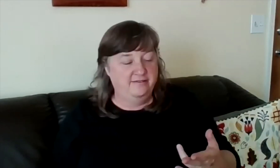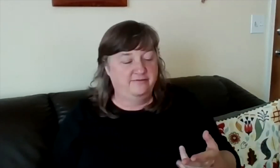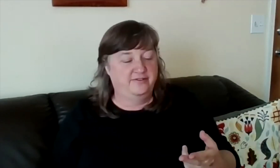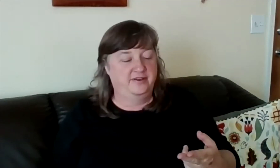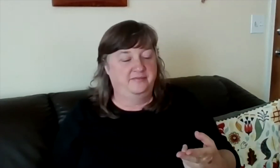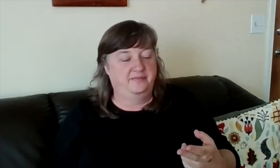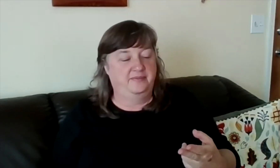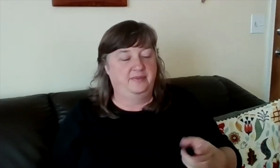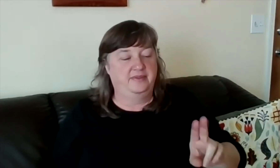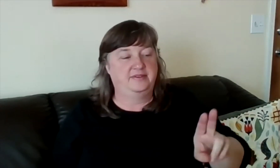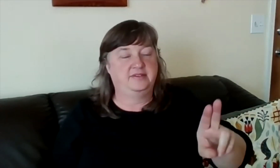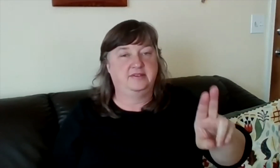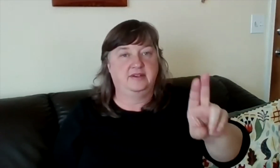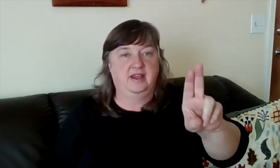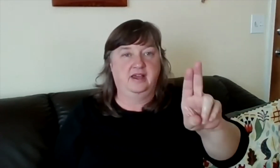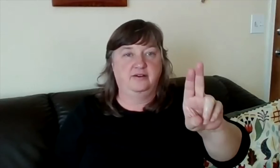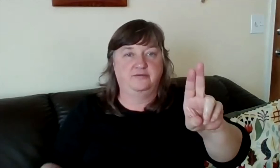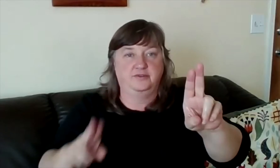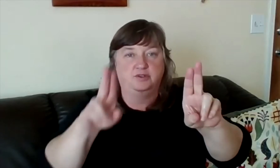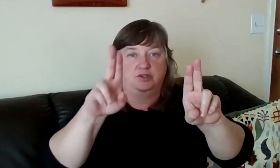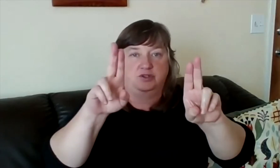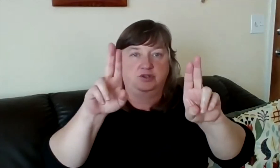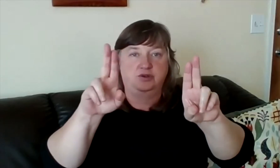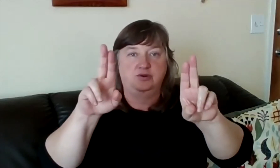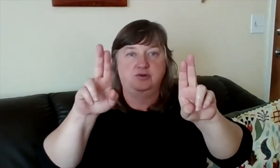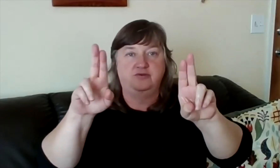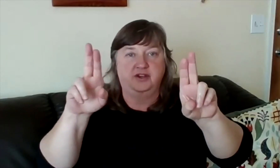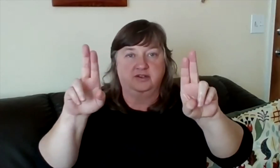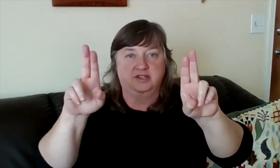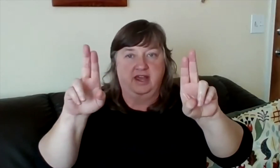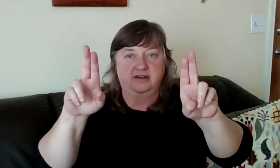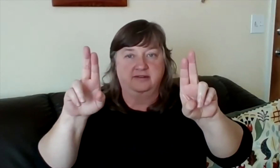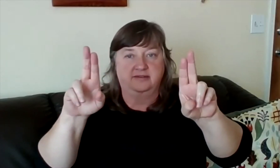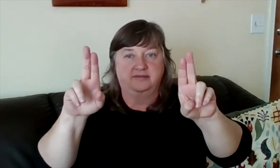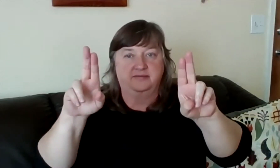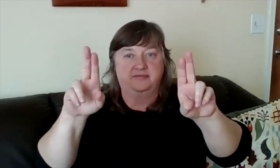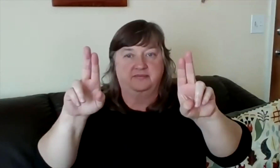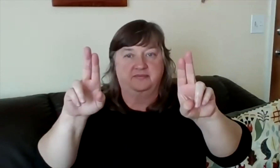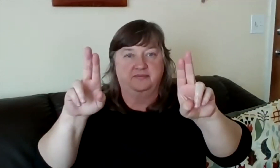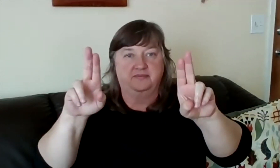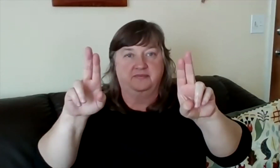Knife, have 2 fingers again,